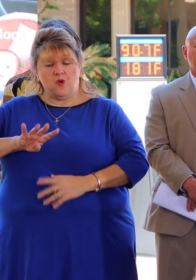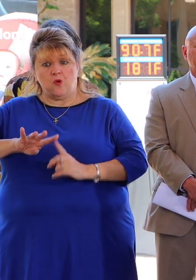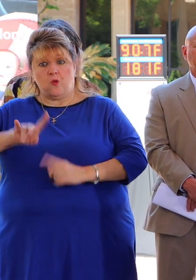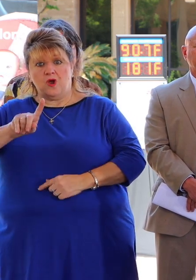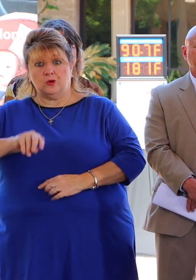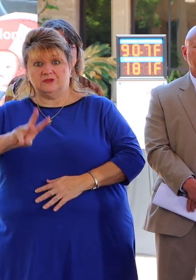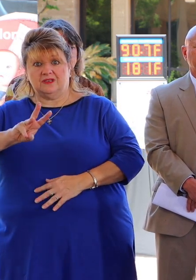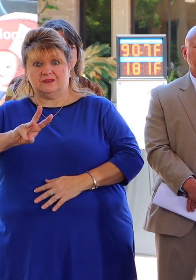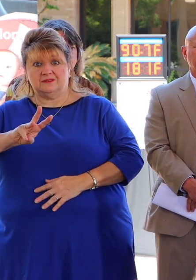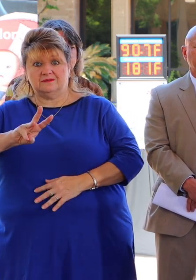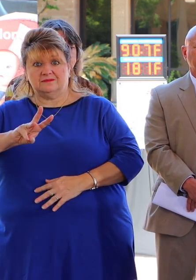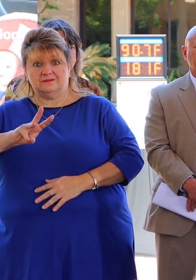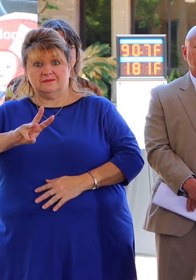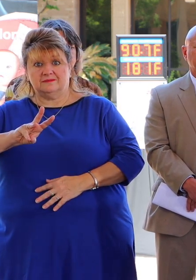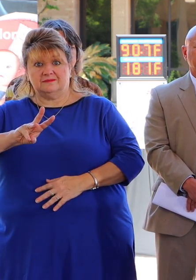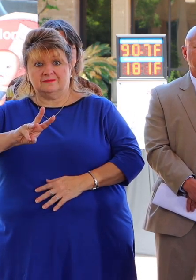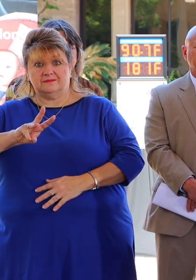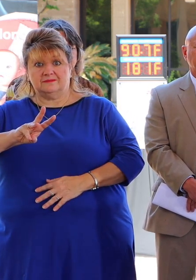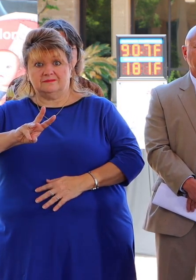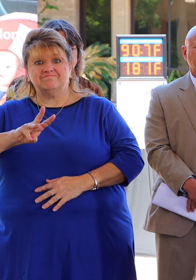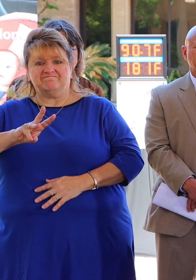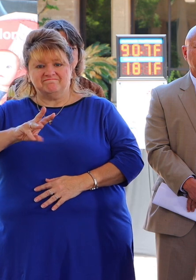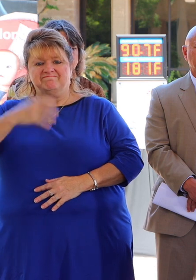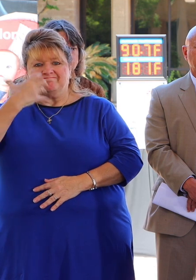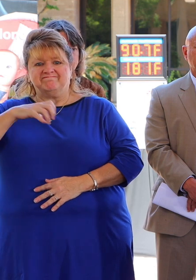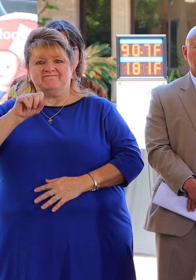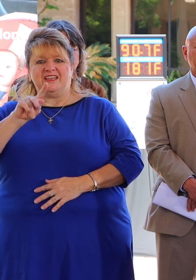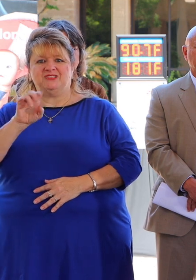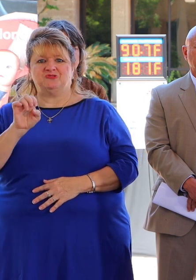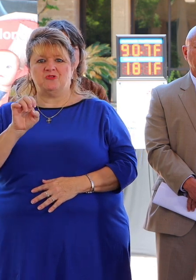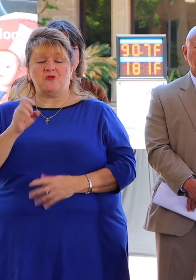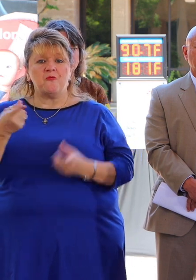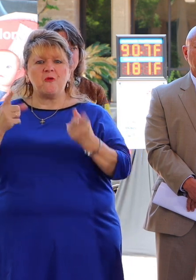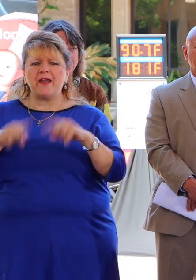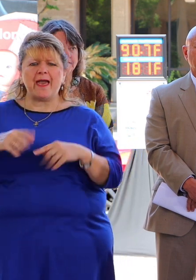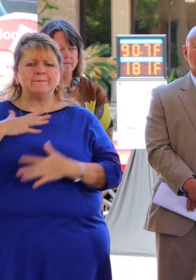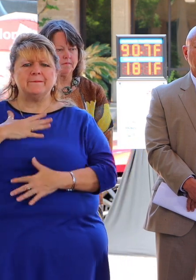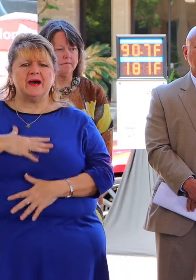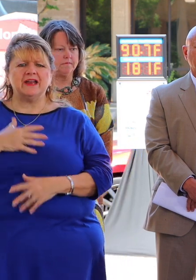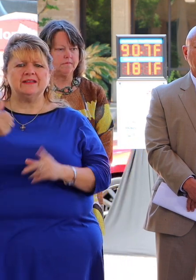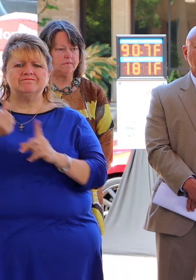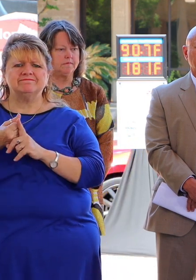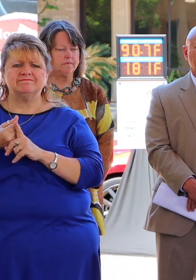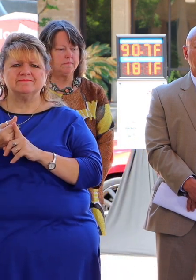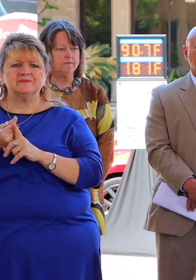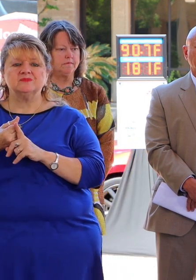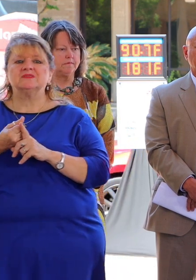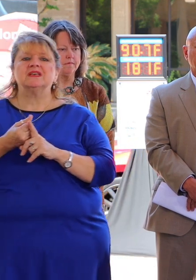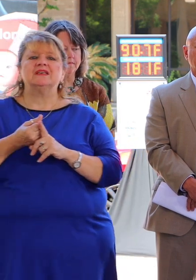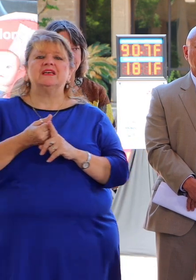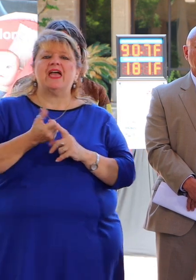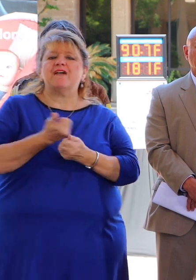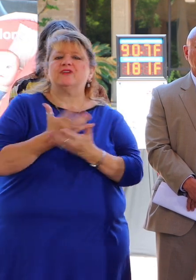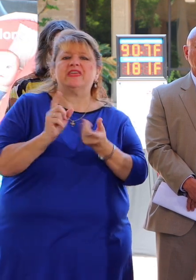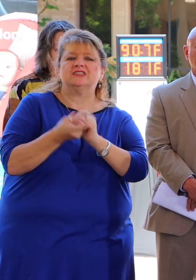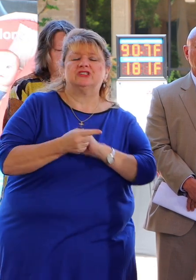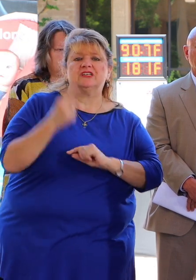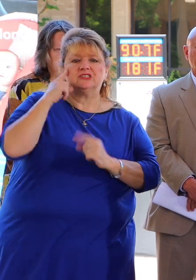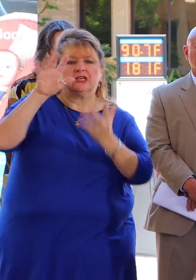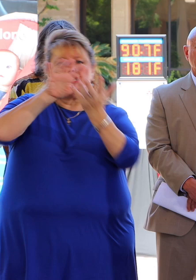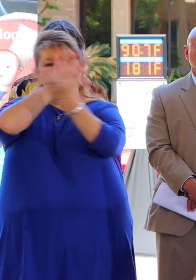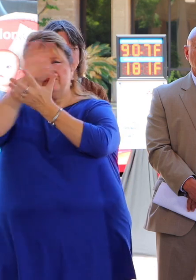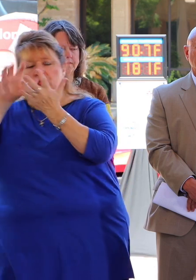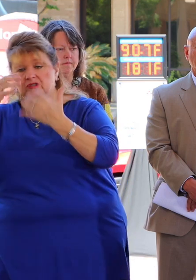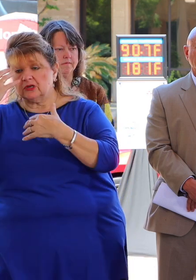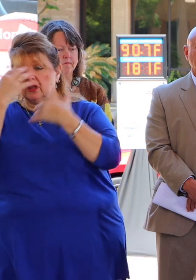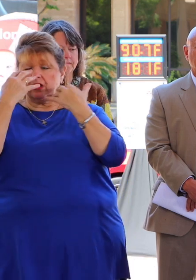106 degrees, they can experience heat stroke. What happens with heat stroke? Mental status changes, confusion,